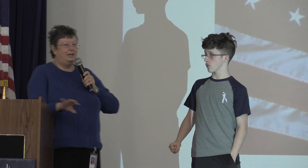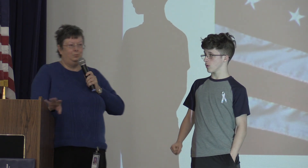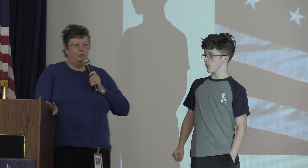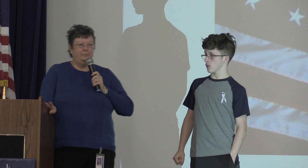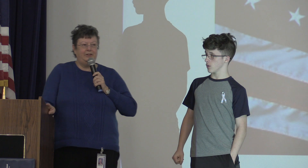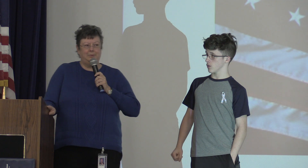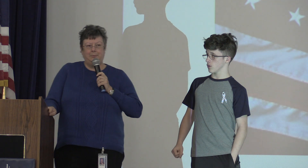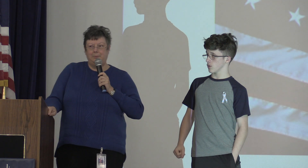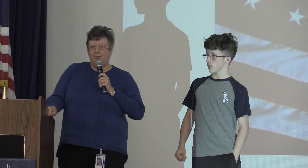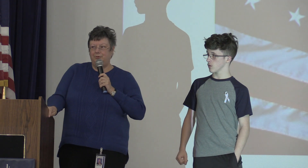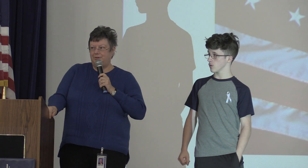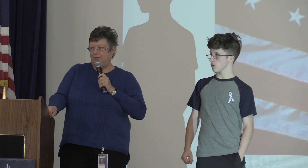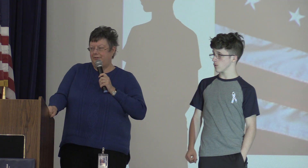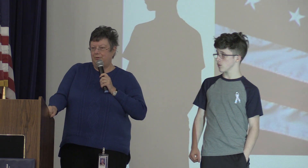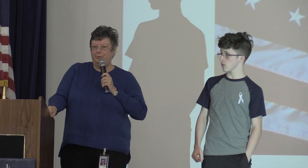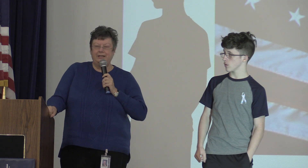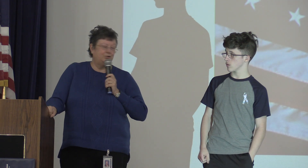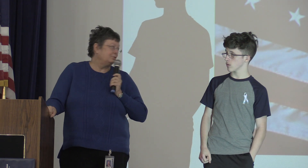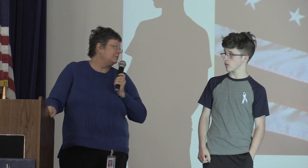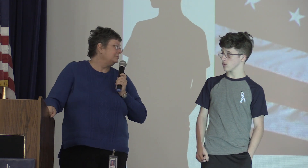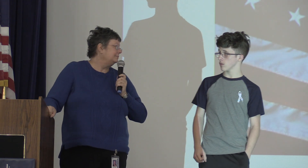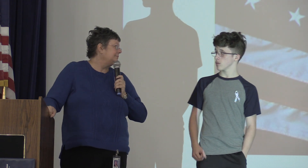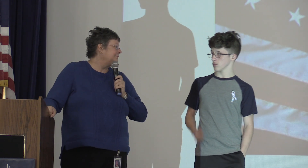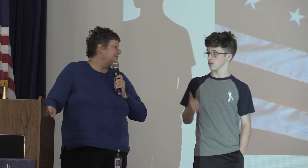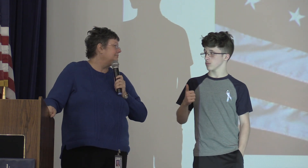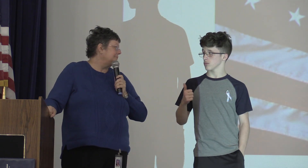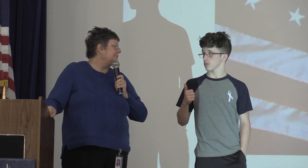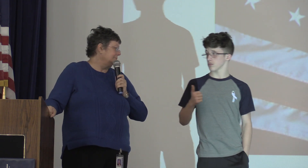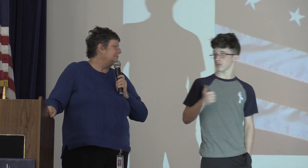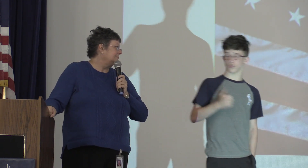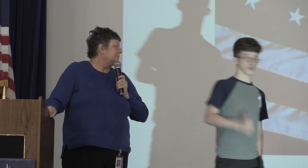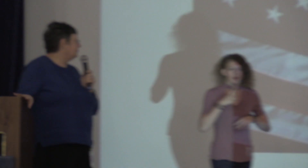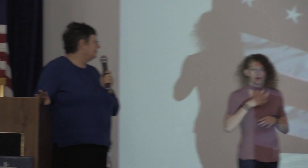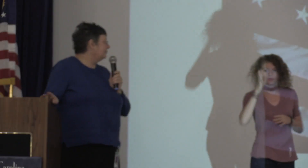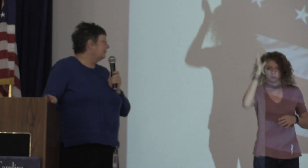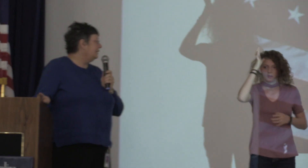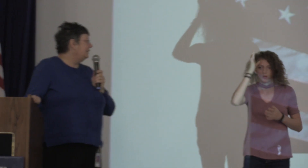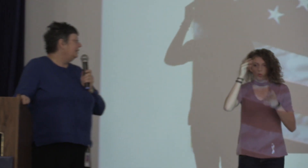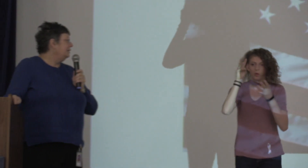and I had one family member who served in the Rangers.